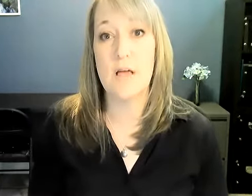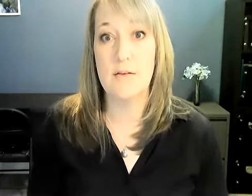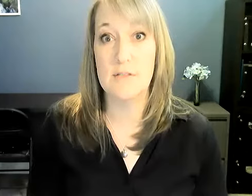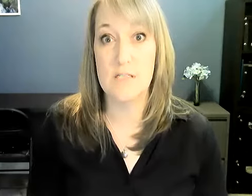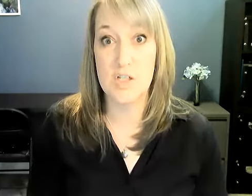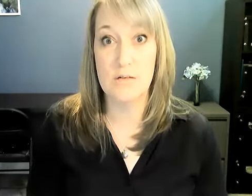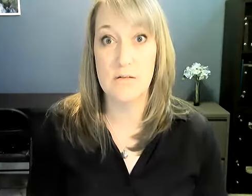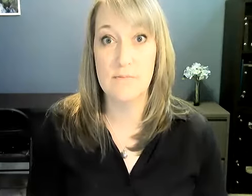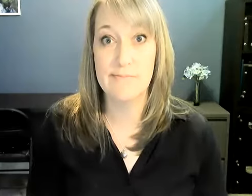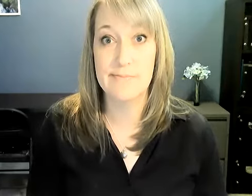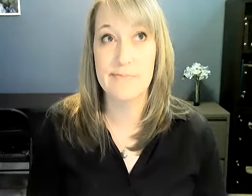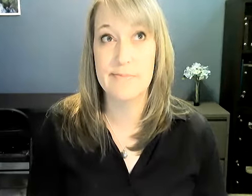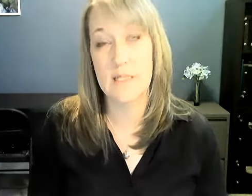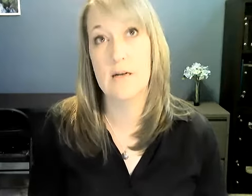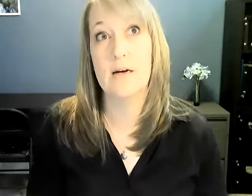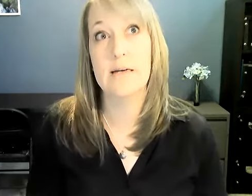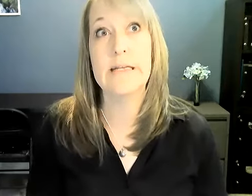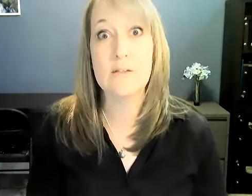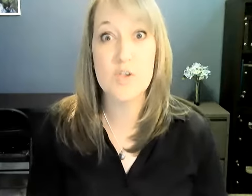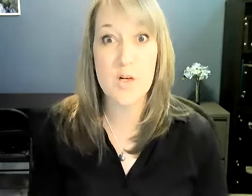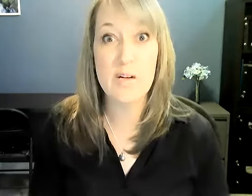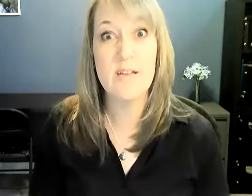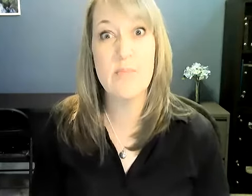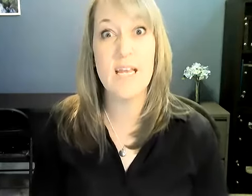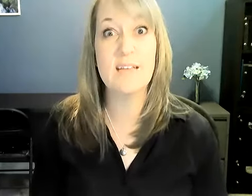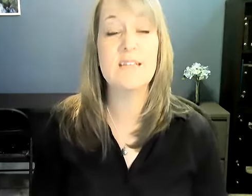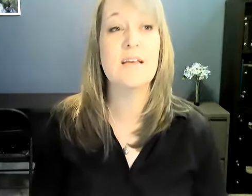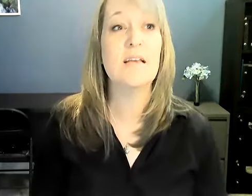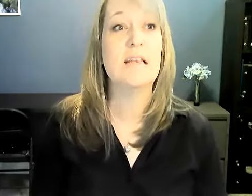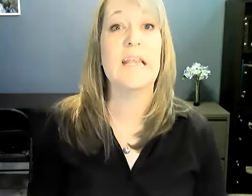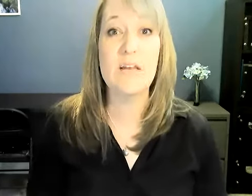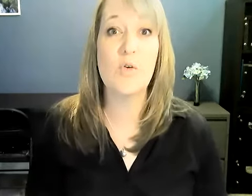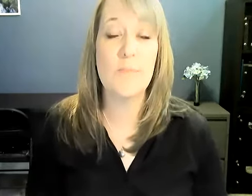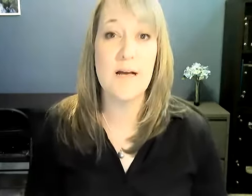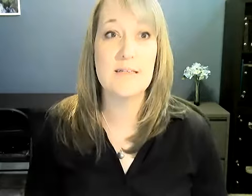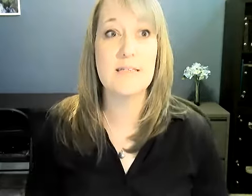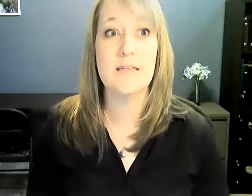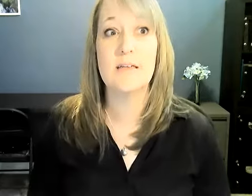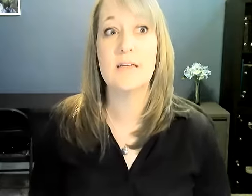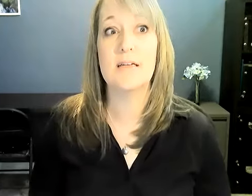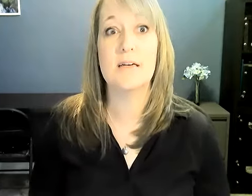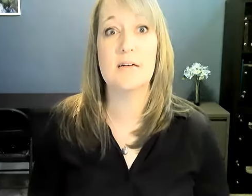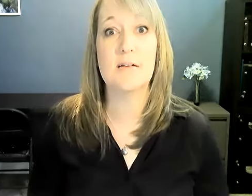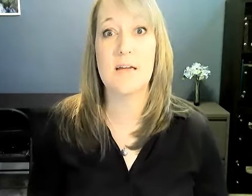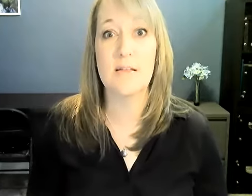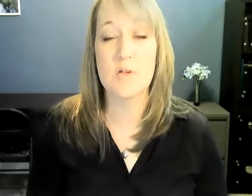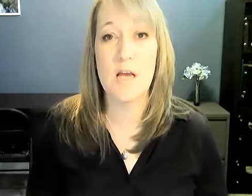of additional English word meanings. Need or must are kind of the most common